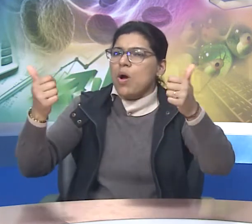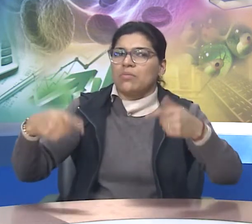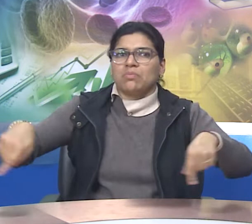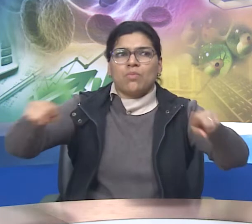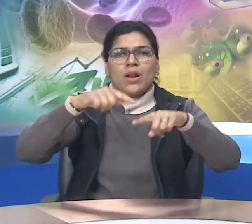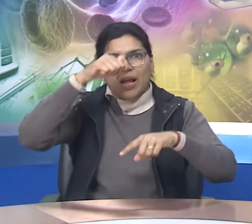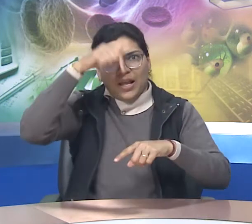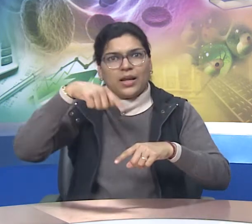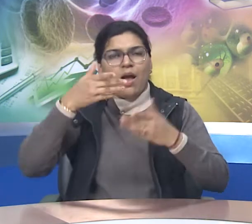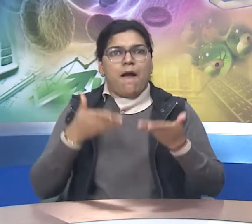art.